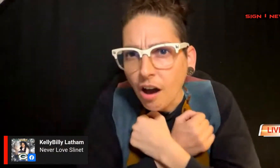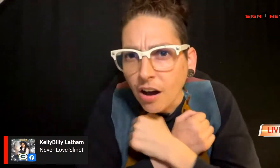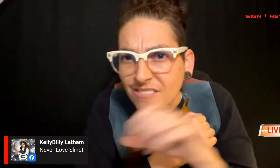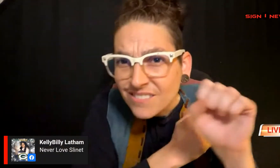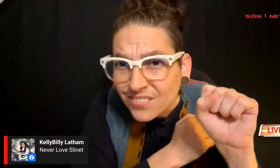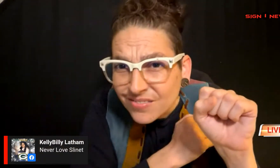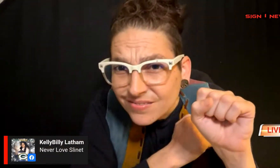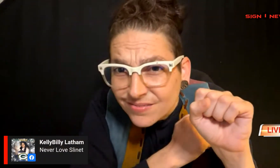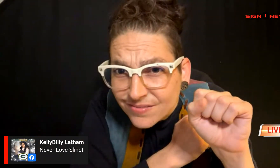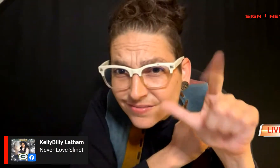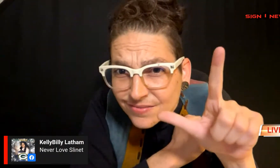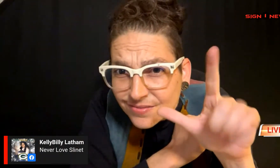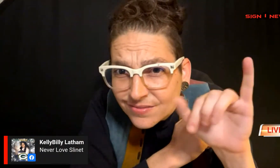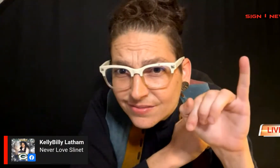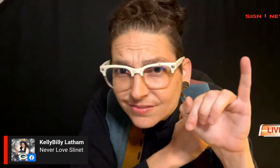Never love